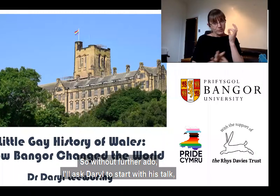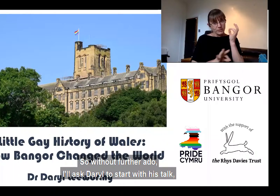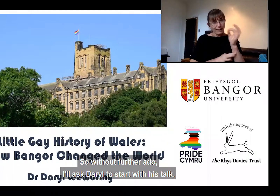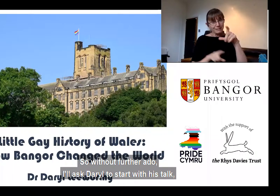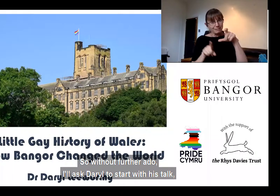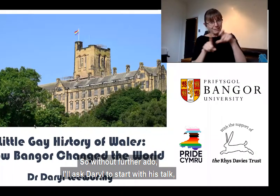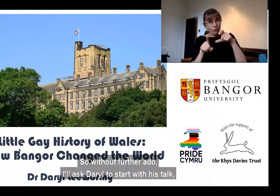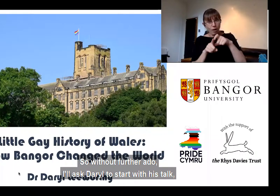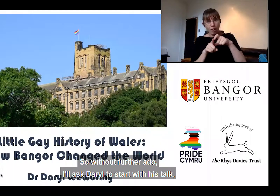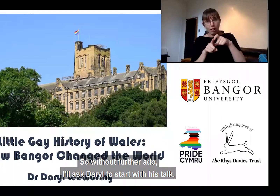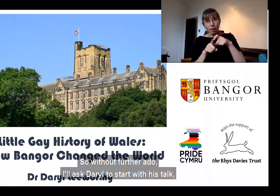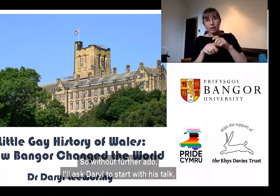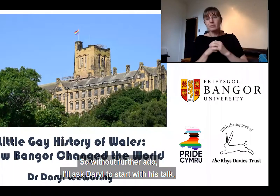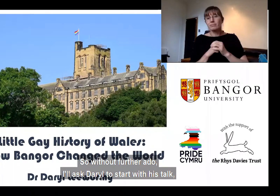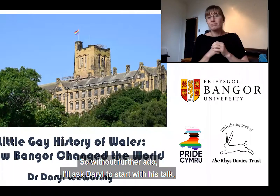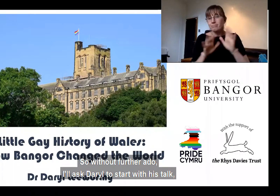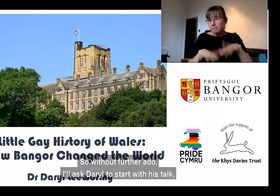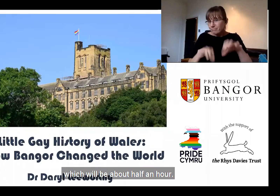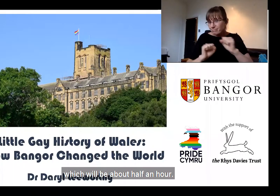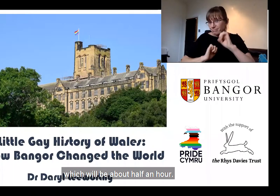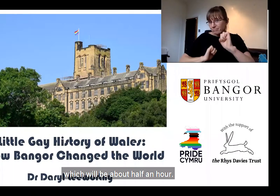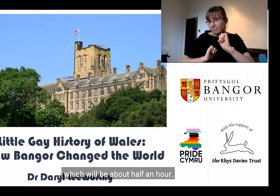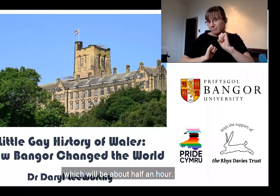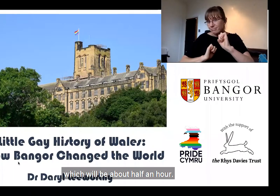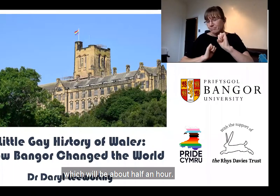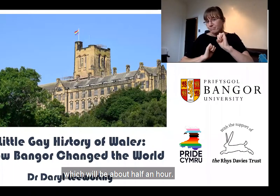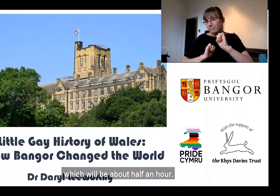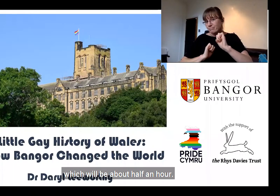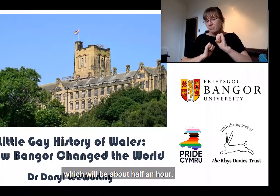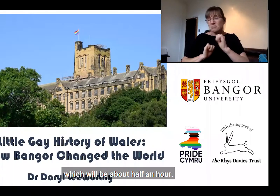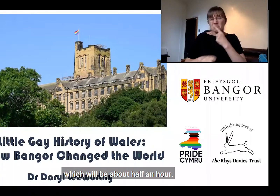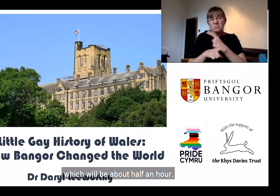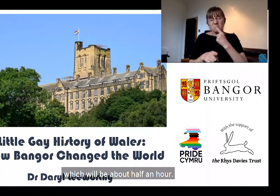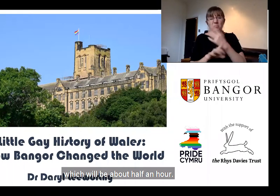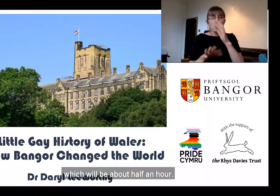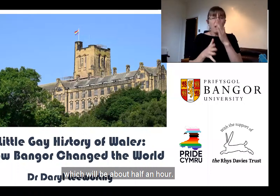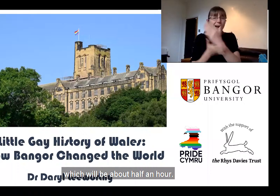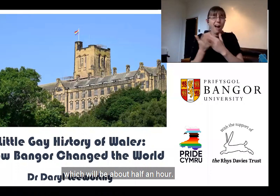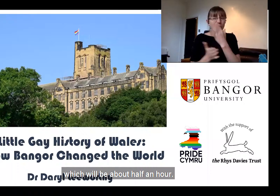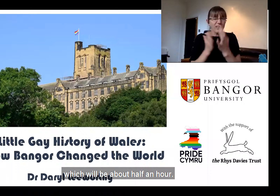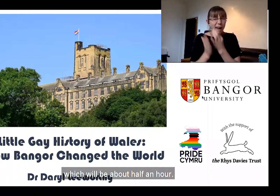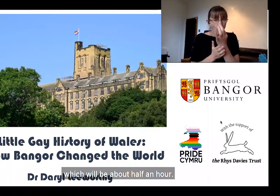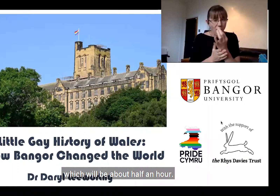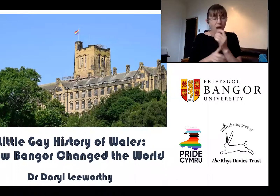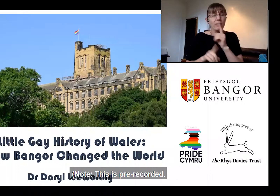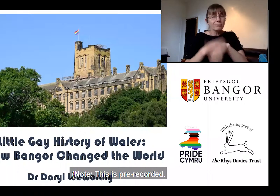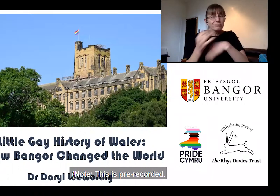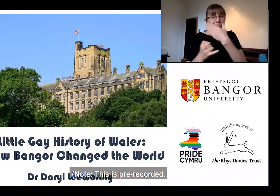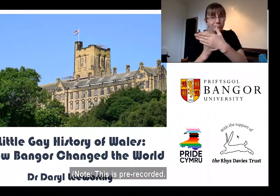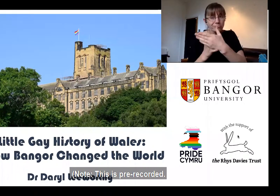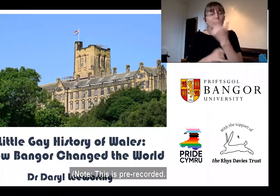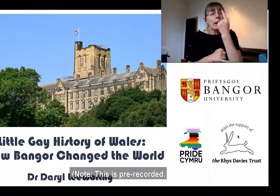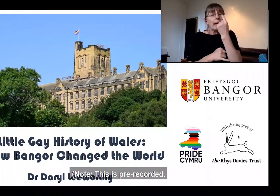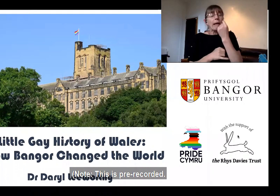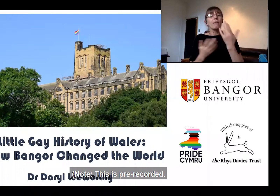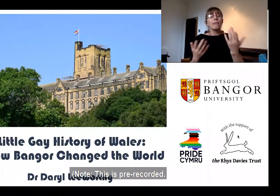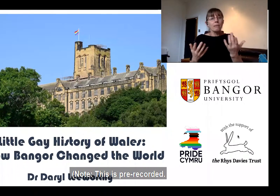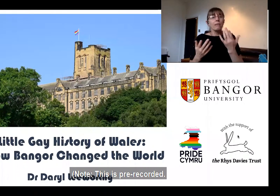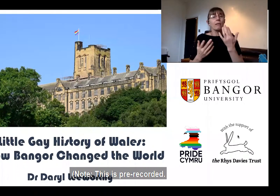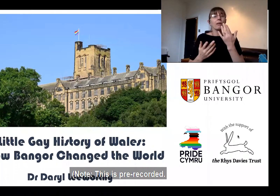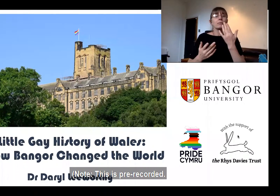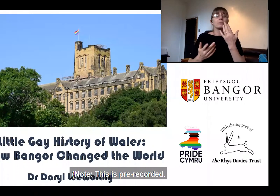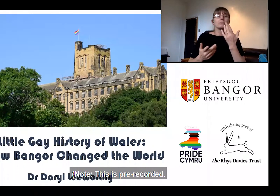Daryl to start with his talk. The talk will be about half an hour. And then at the end, we will be able